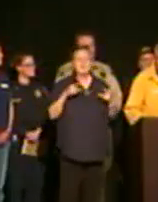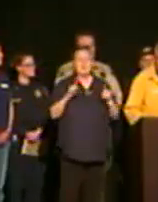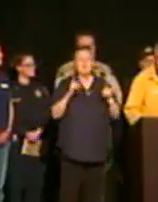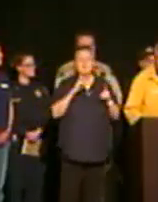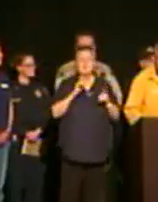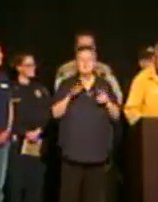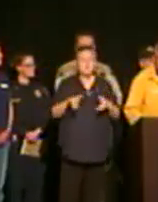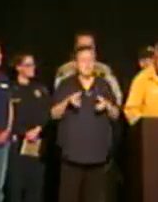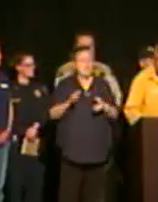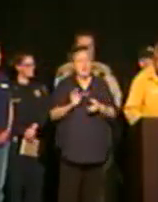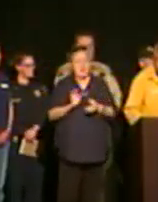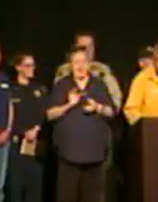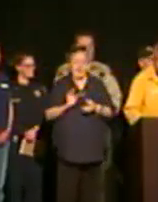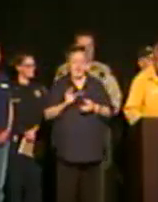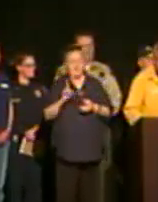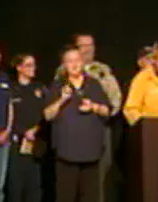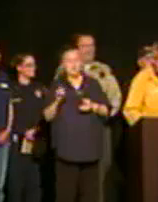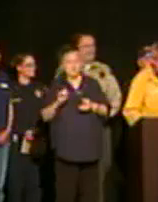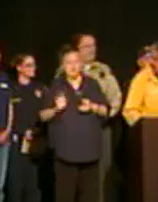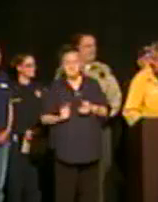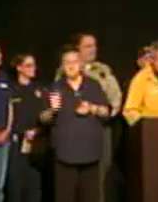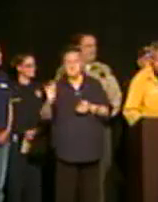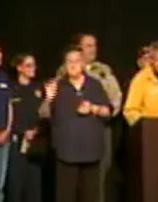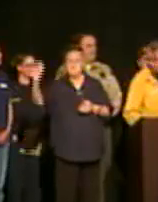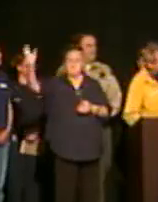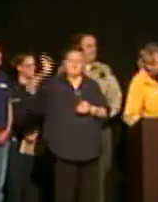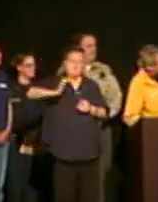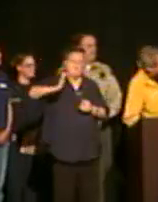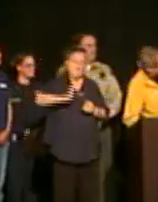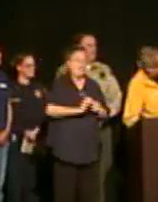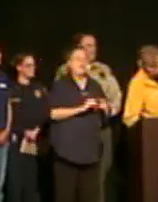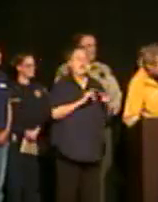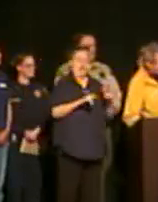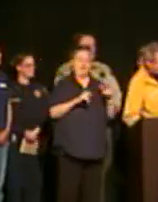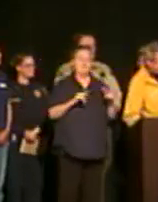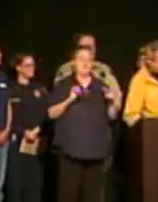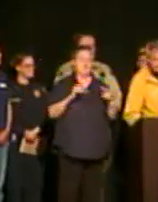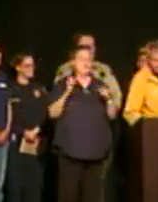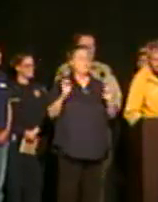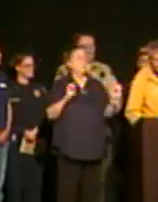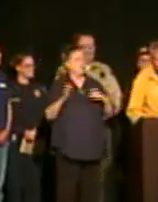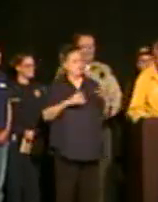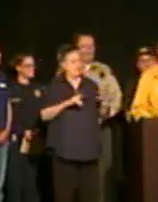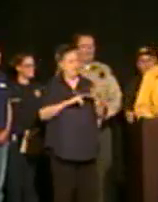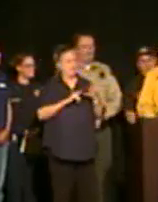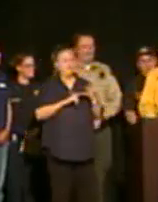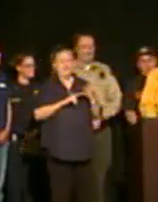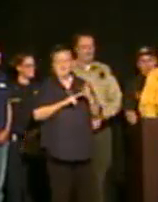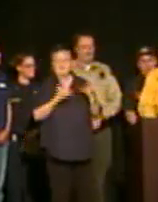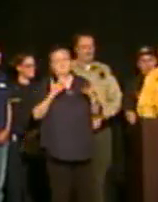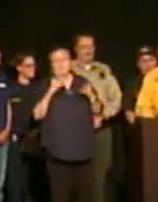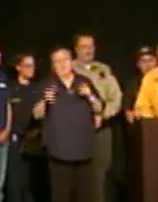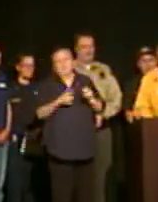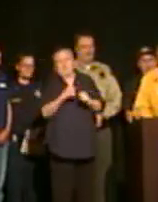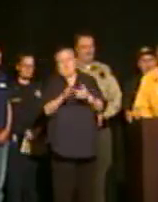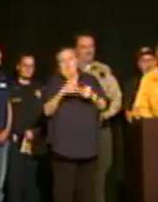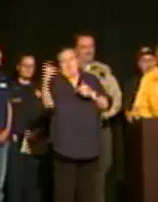the way down. So that's our contingency, and then the emergency plan is, of course, it gets really big. We're going to chase it wherever it